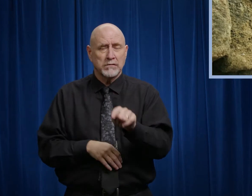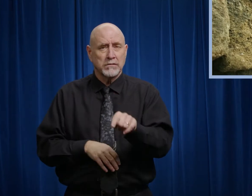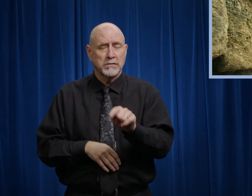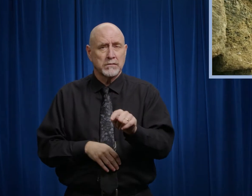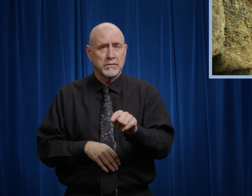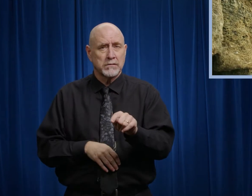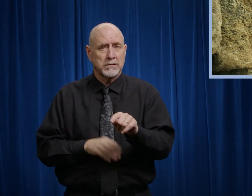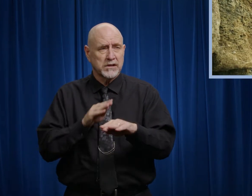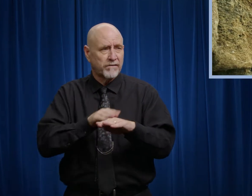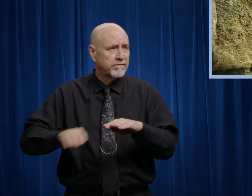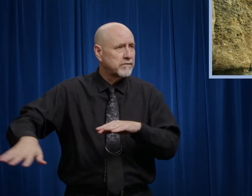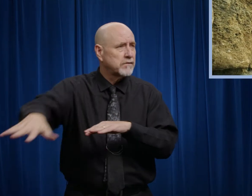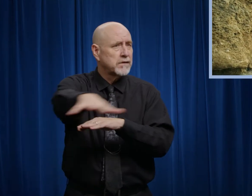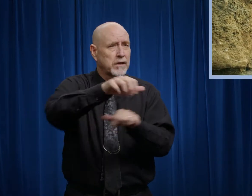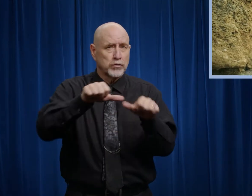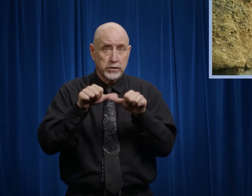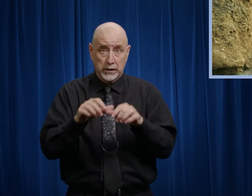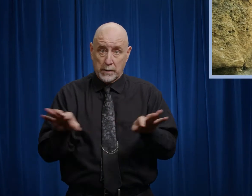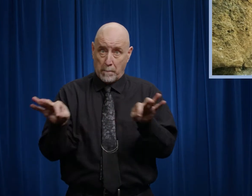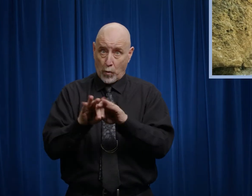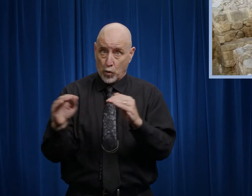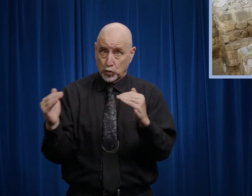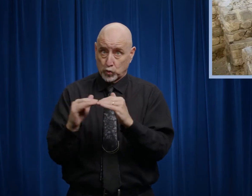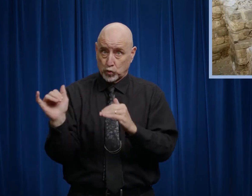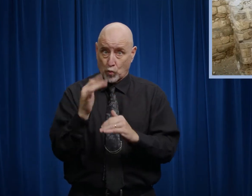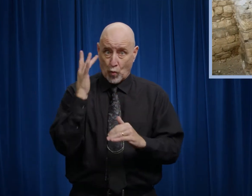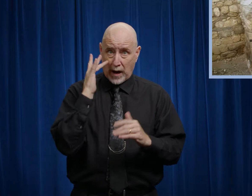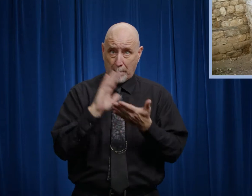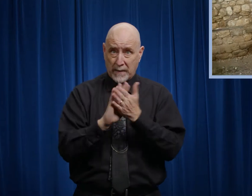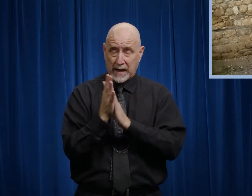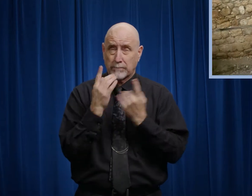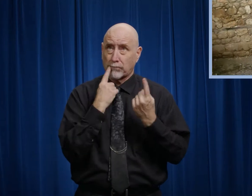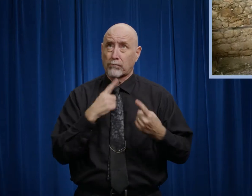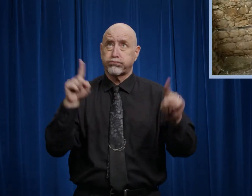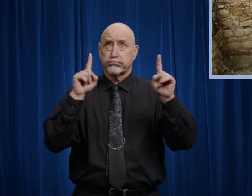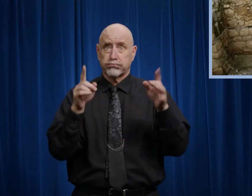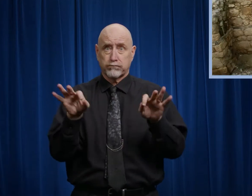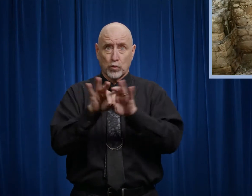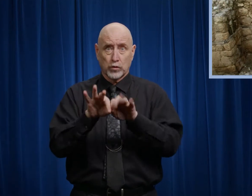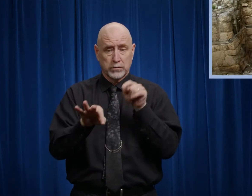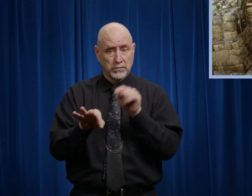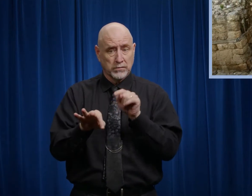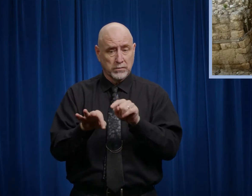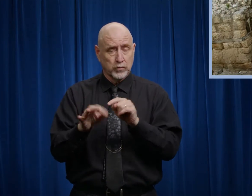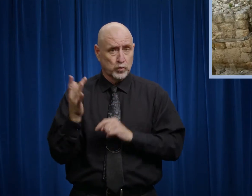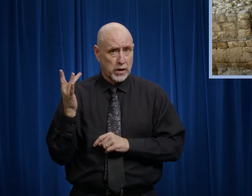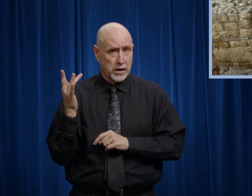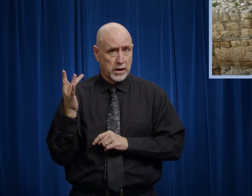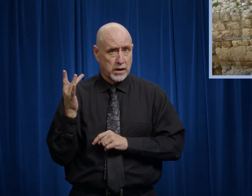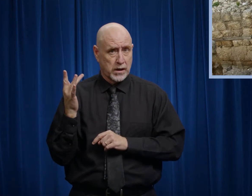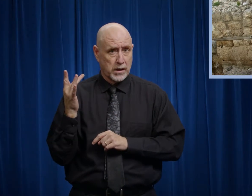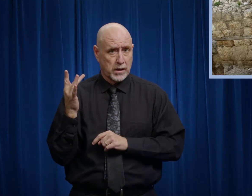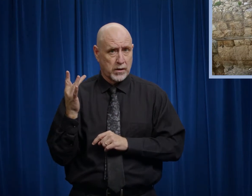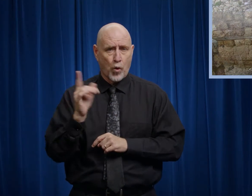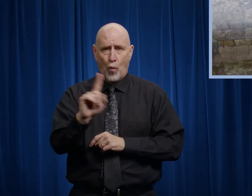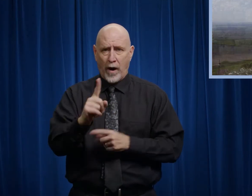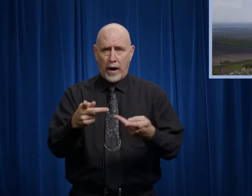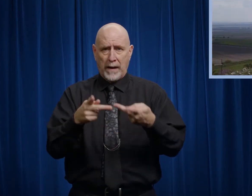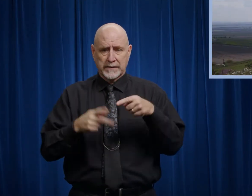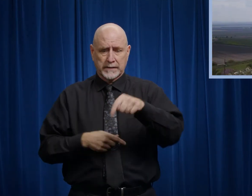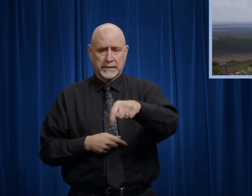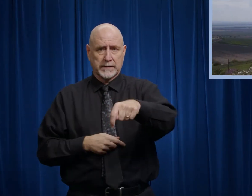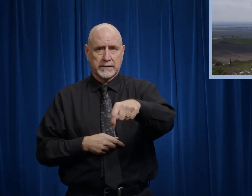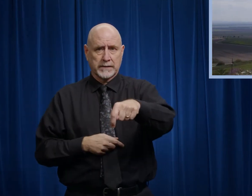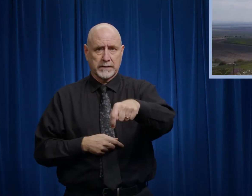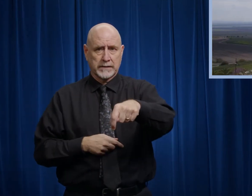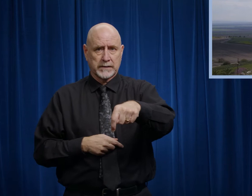enormous importance, but equally important, and why the city grew to such significance, has to do with